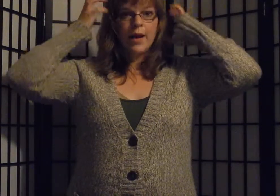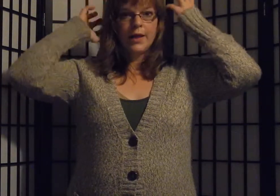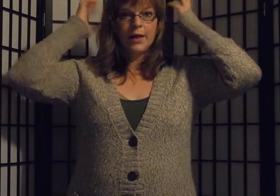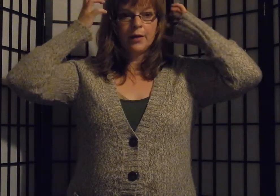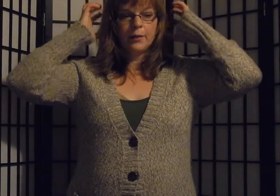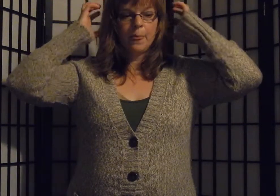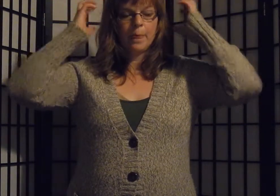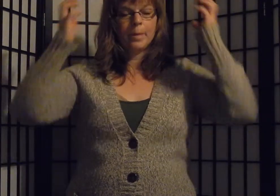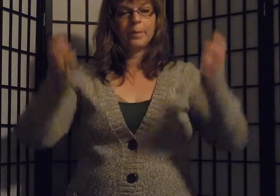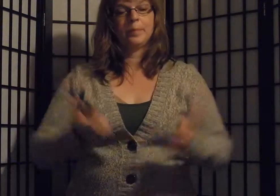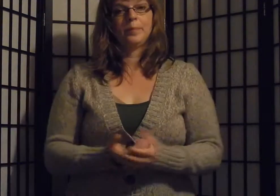radio.